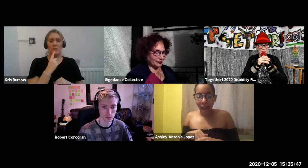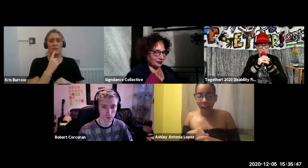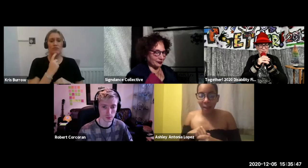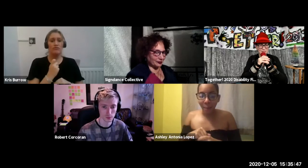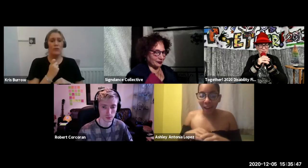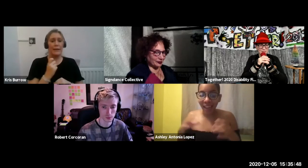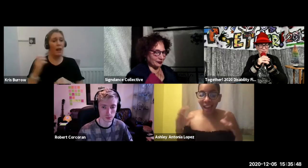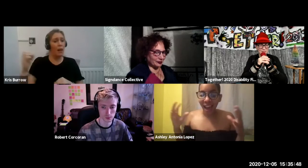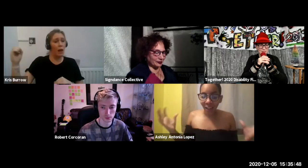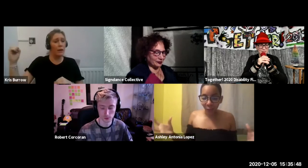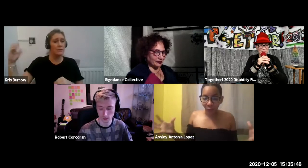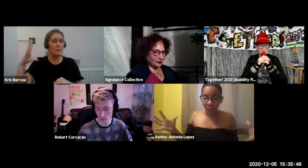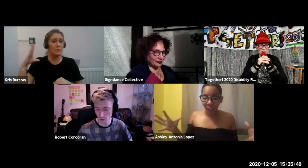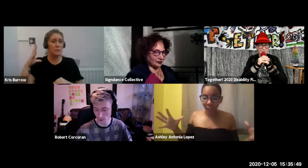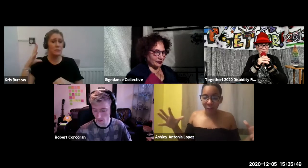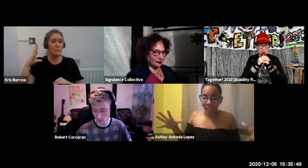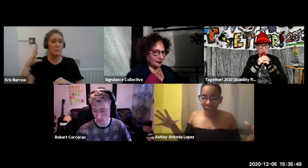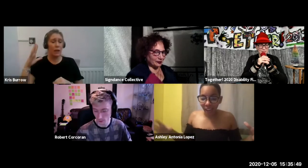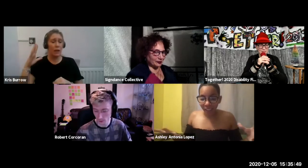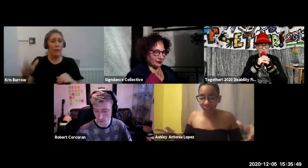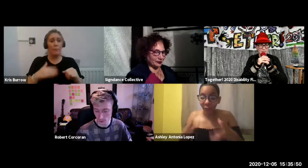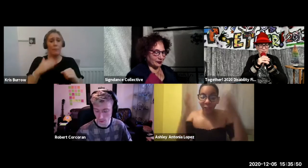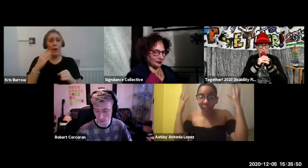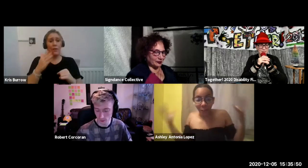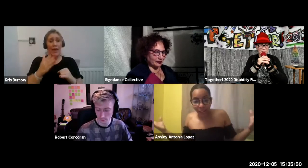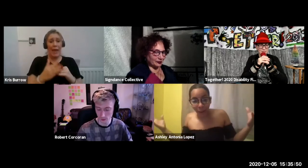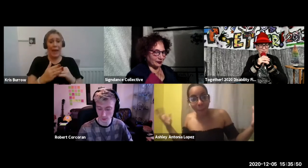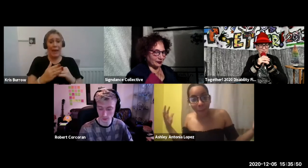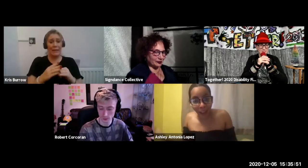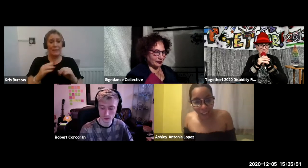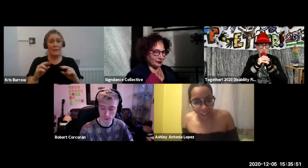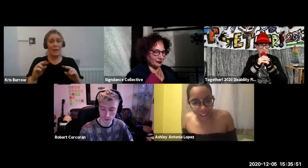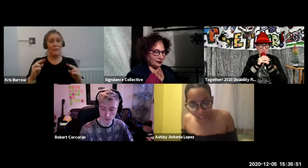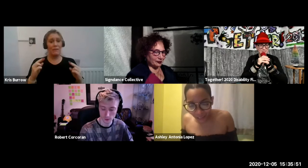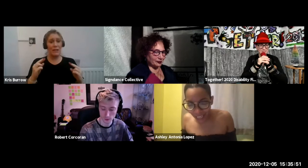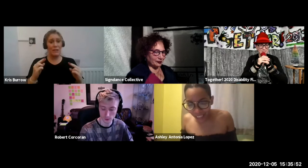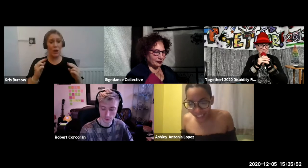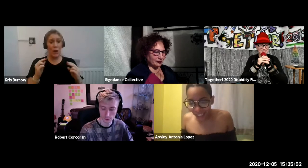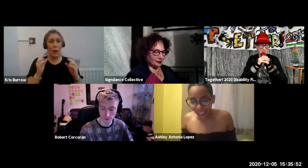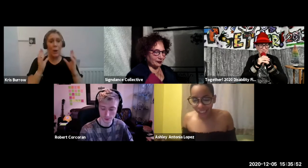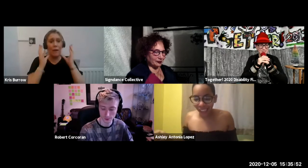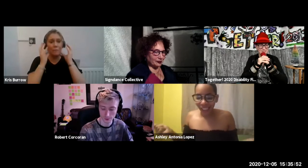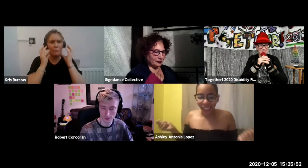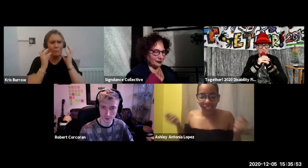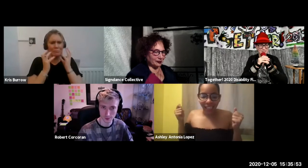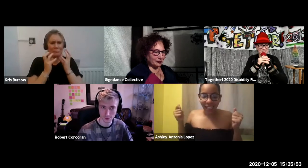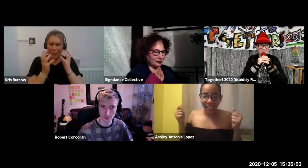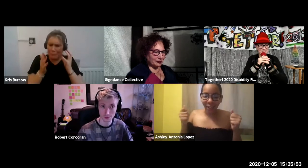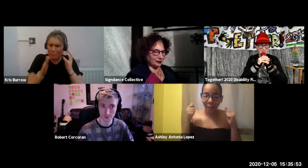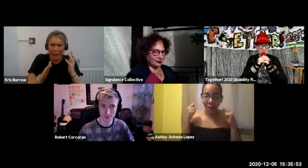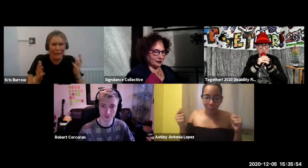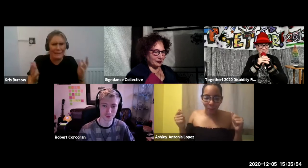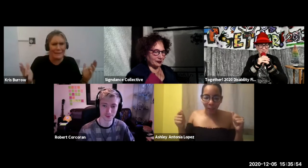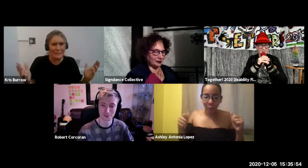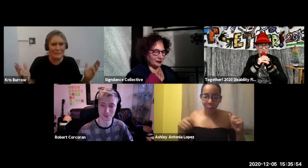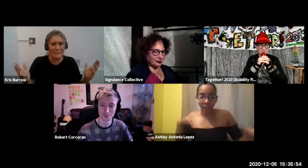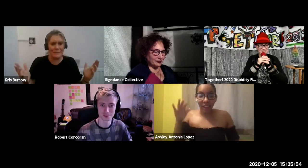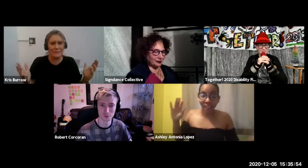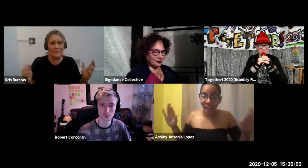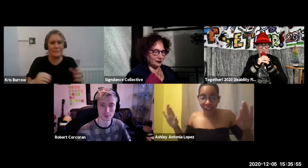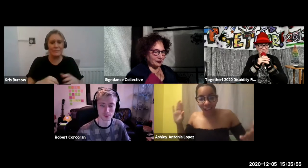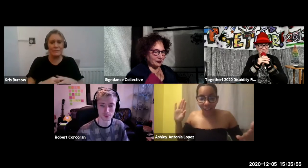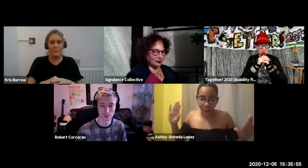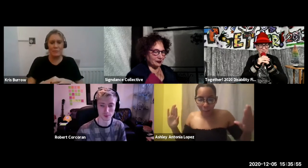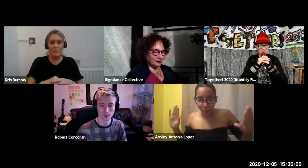him, and then by the end of the video, he has the facial hair back on his face. It is accompanied with